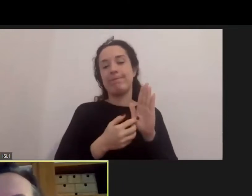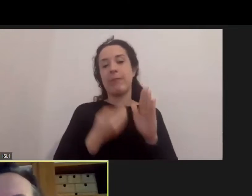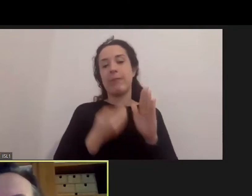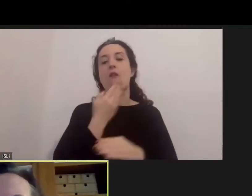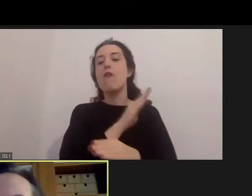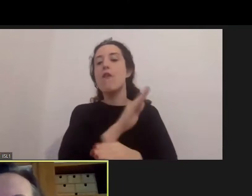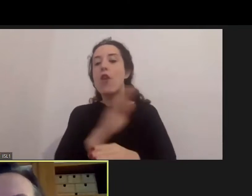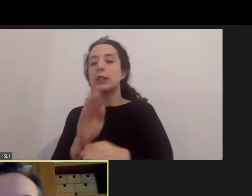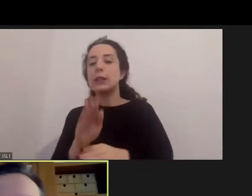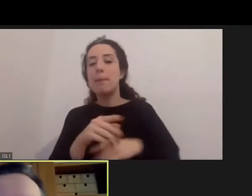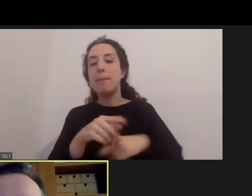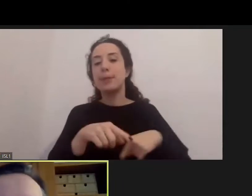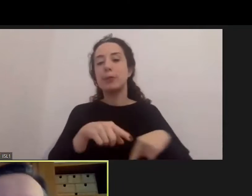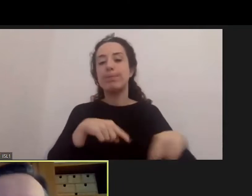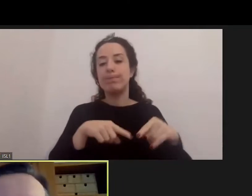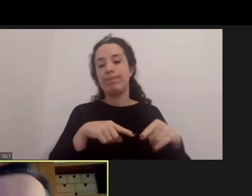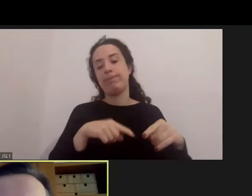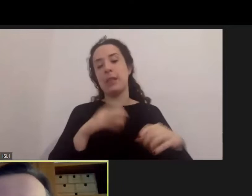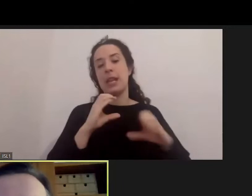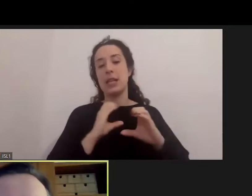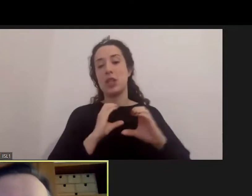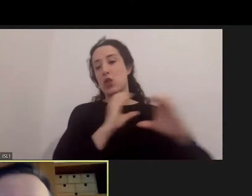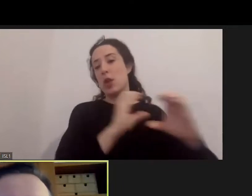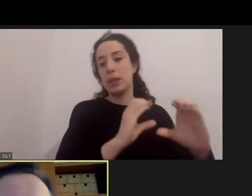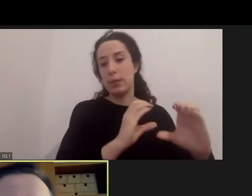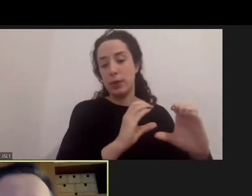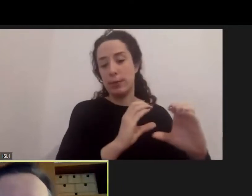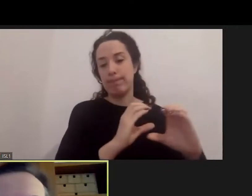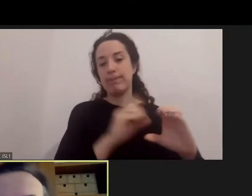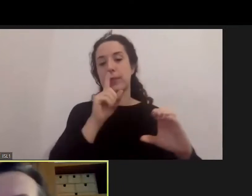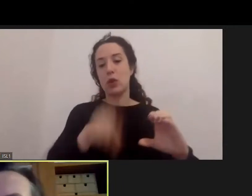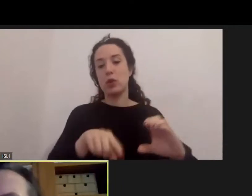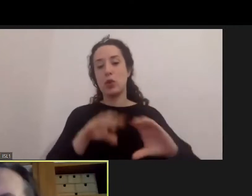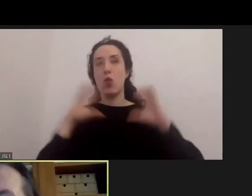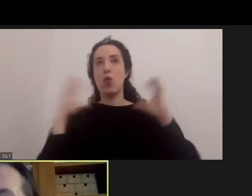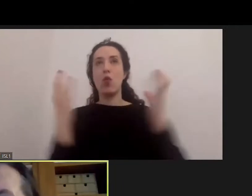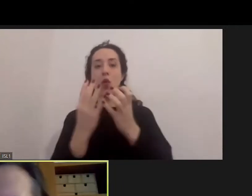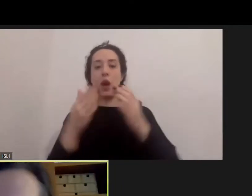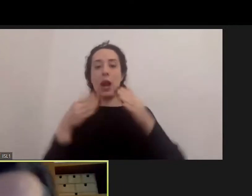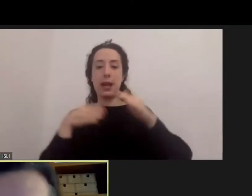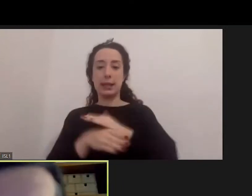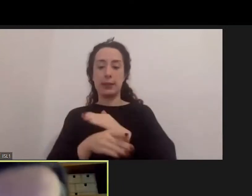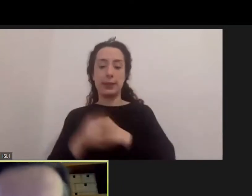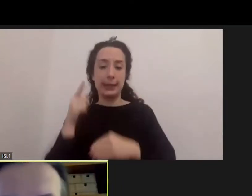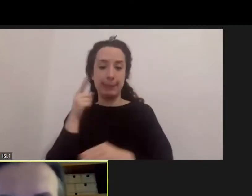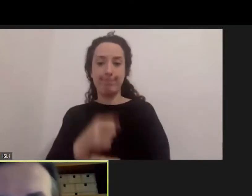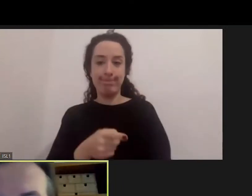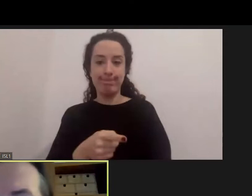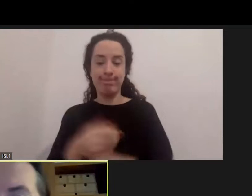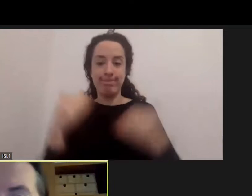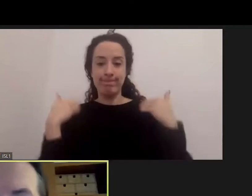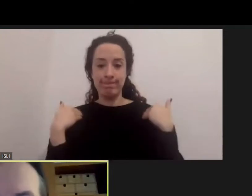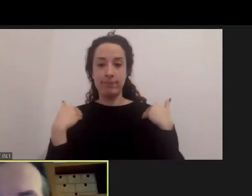of ICT, we have seen the Web Accessibility Directive, but also provisions of accessibility in audiovisual media,